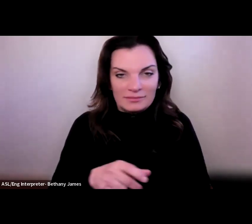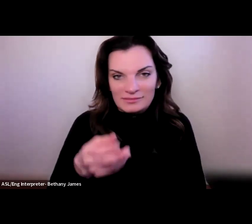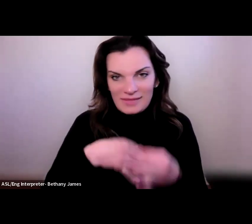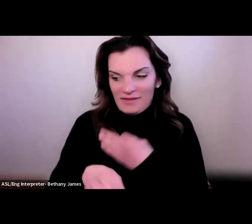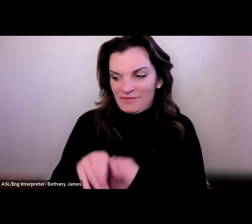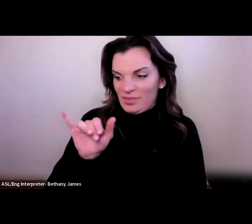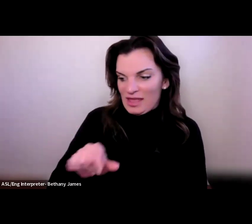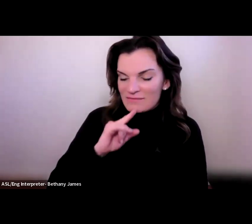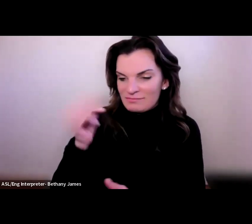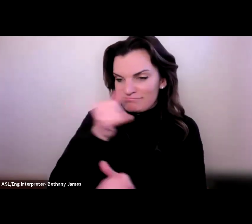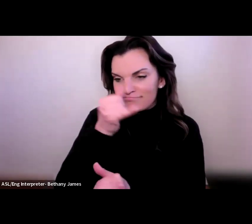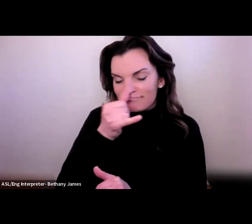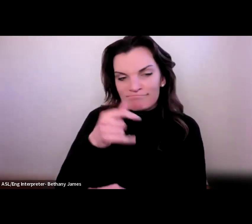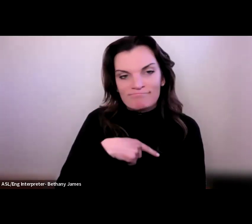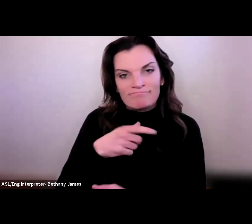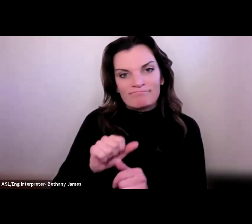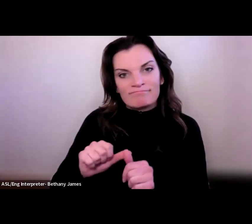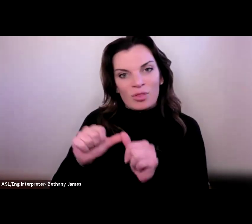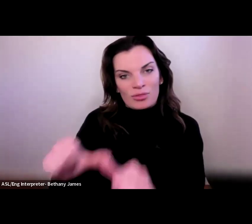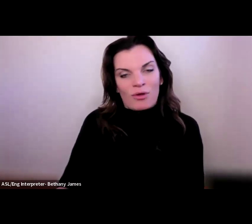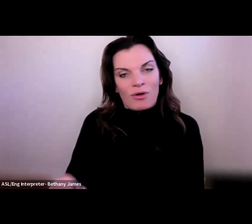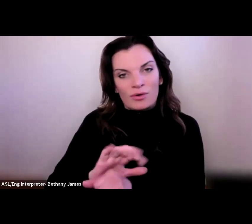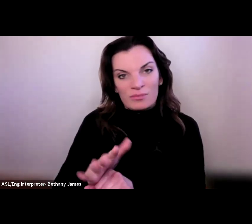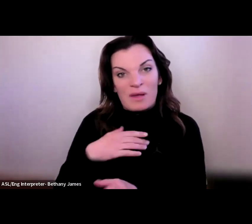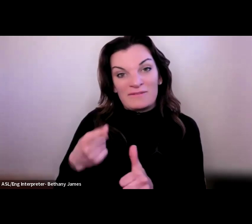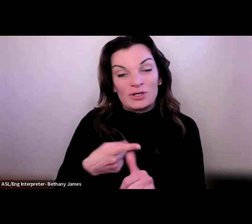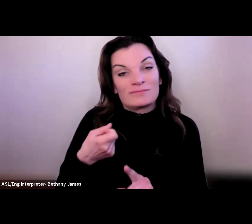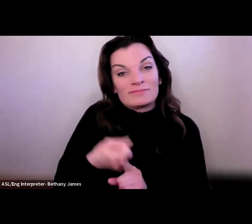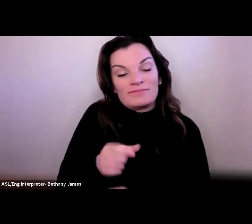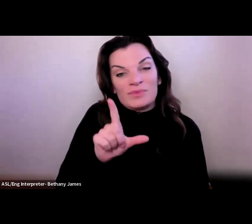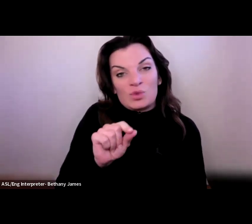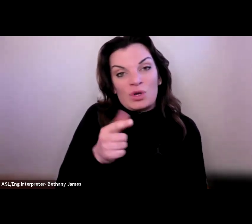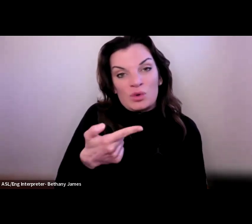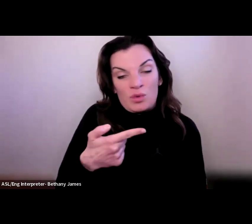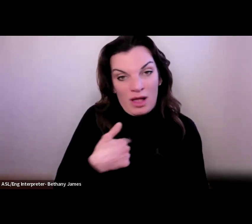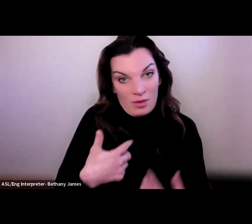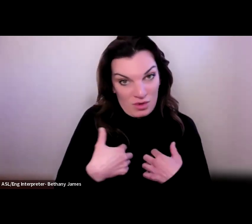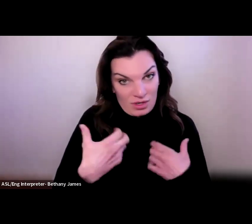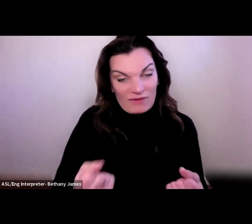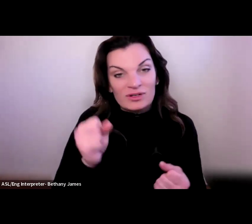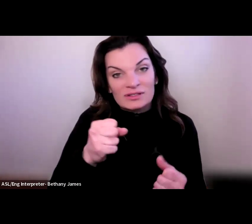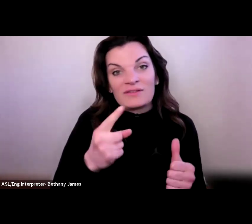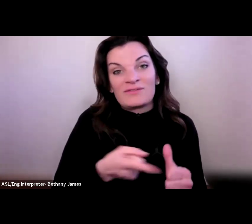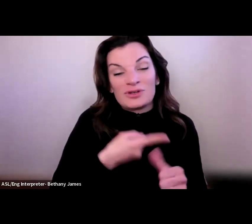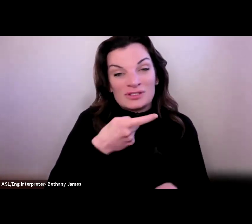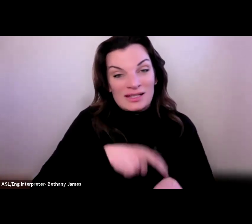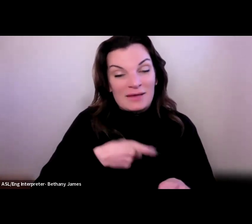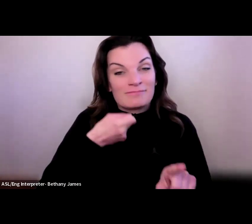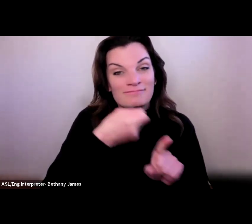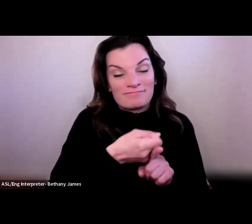my first infection in 2021. And while I recovered from the initial